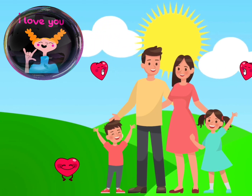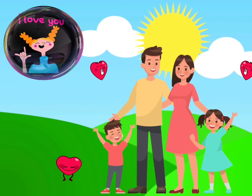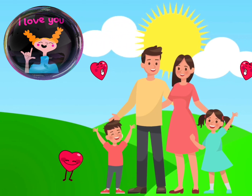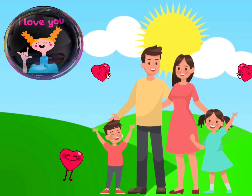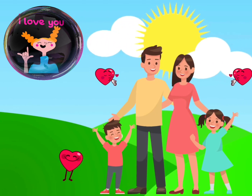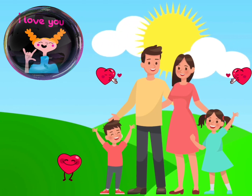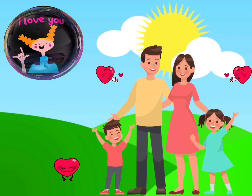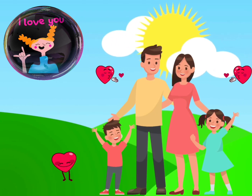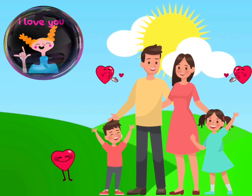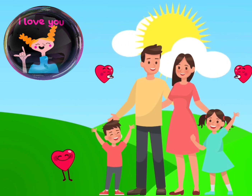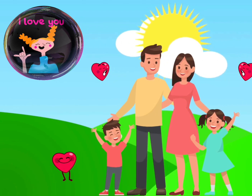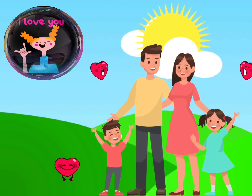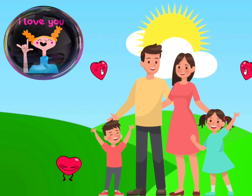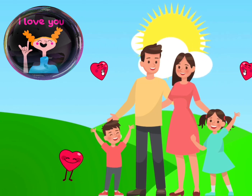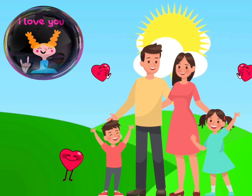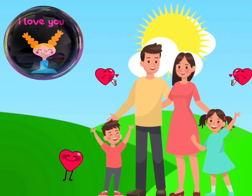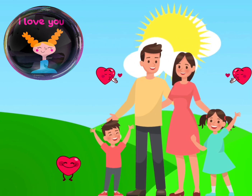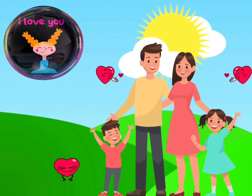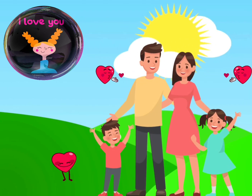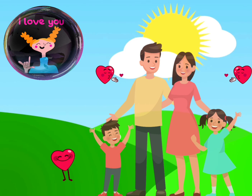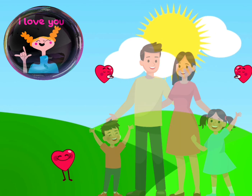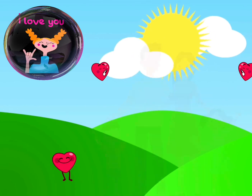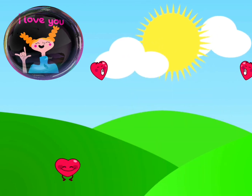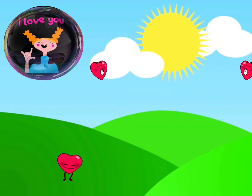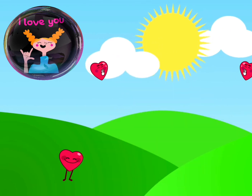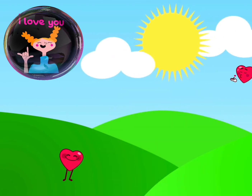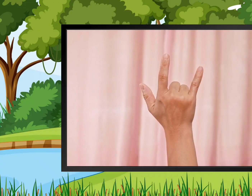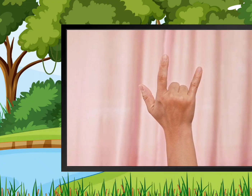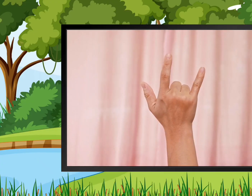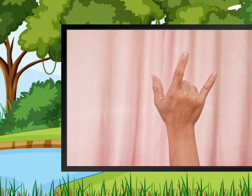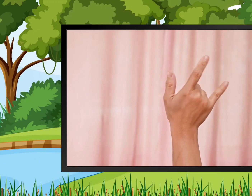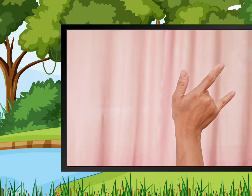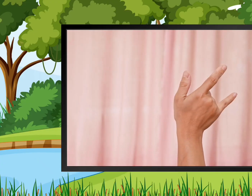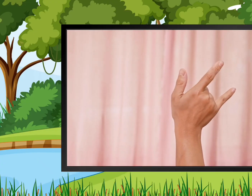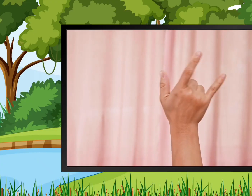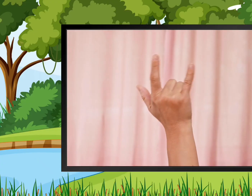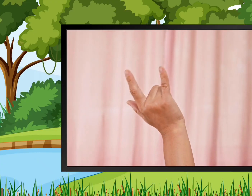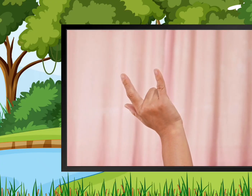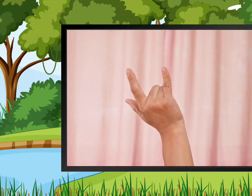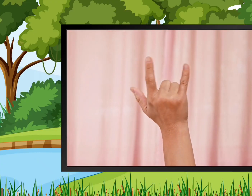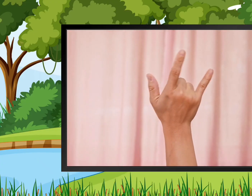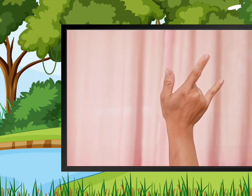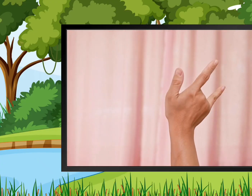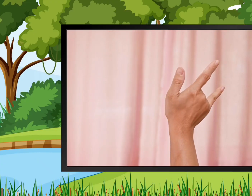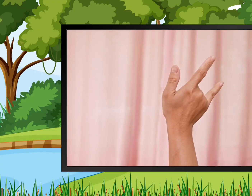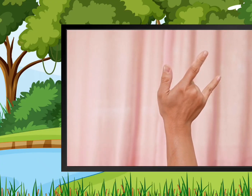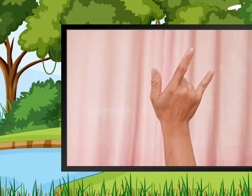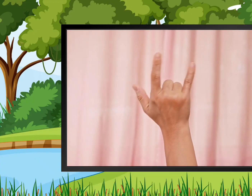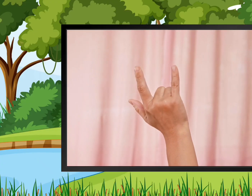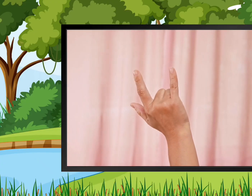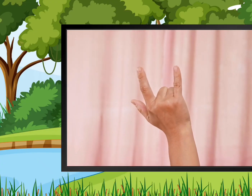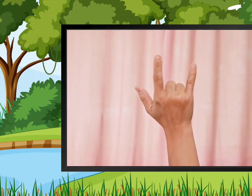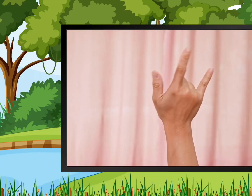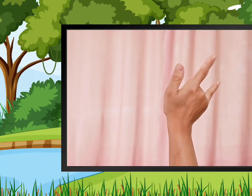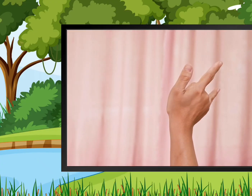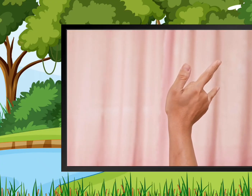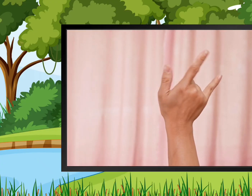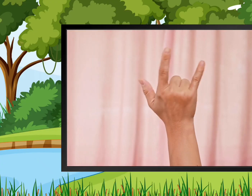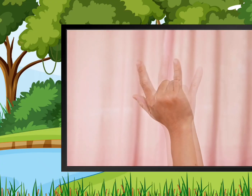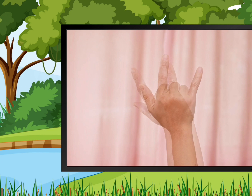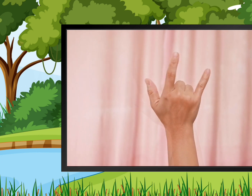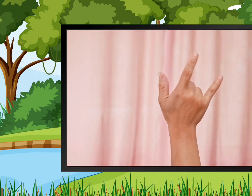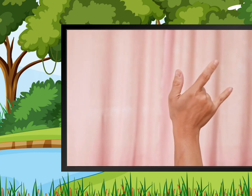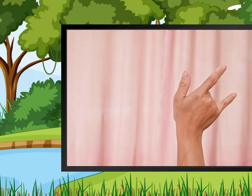dad. Let's sign I love you. I love you.